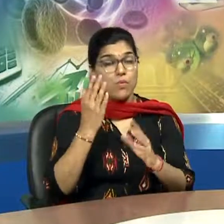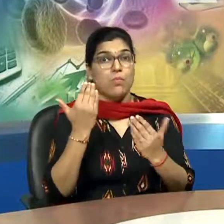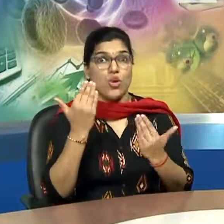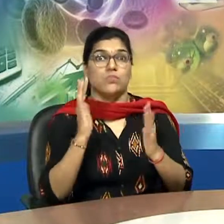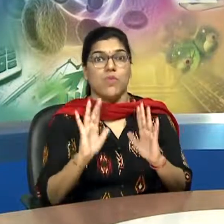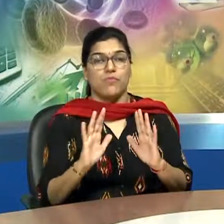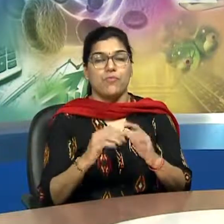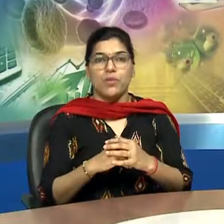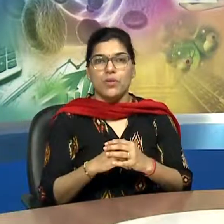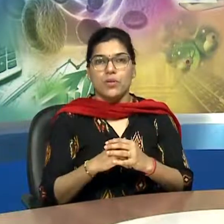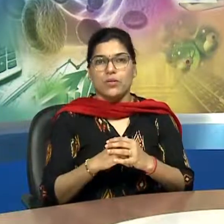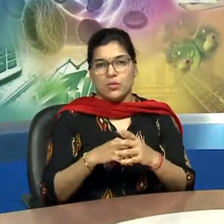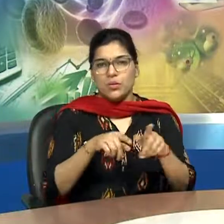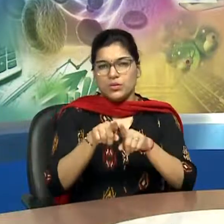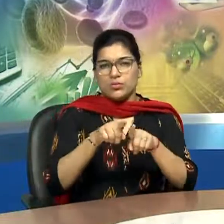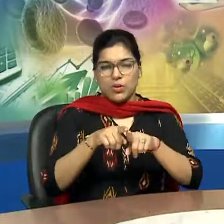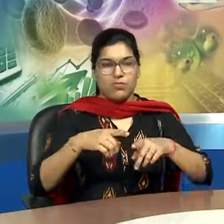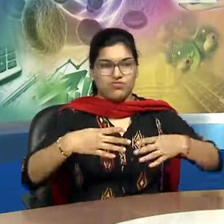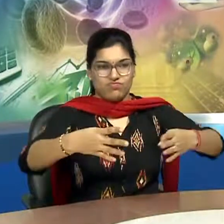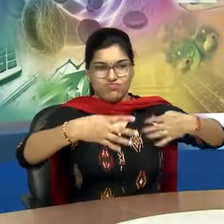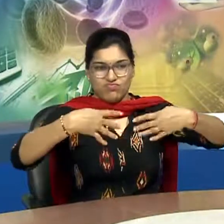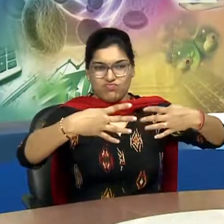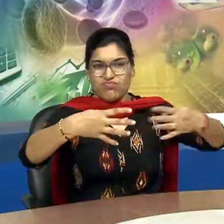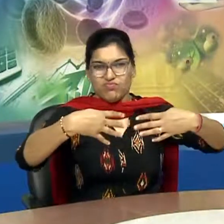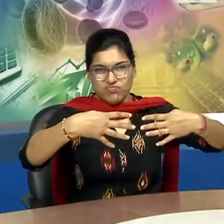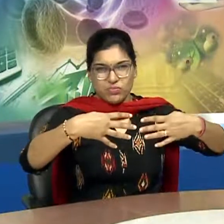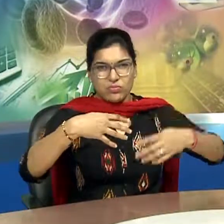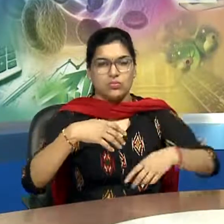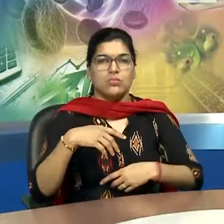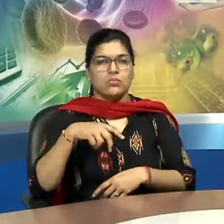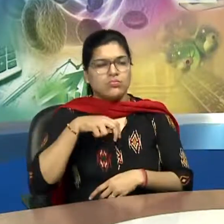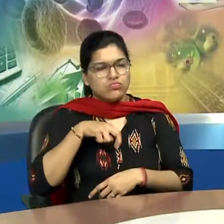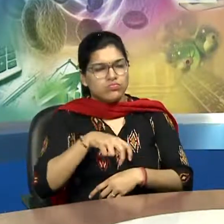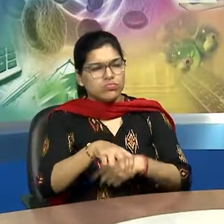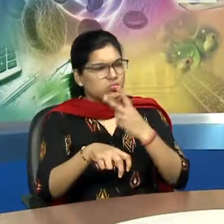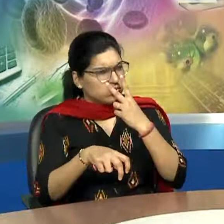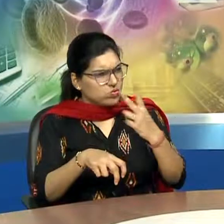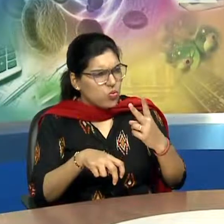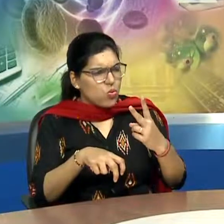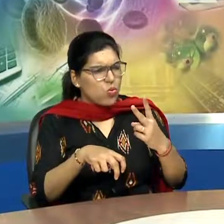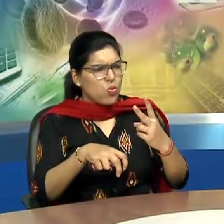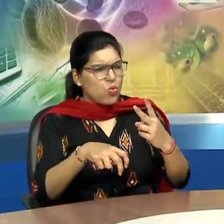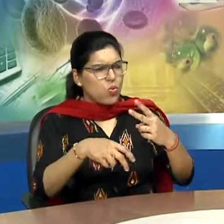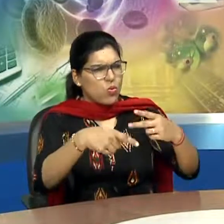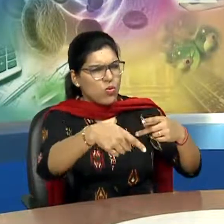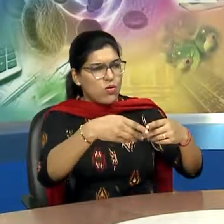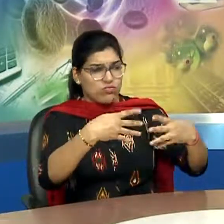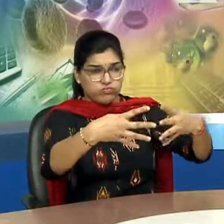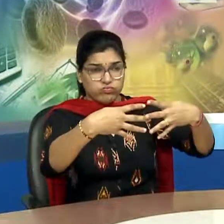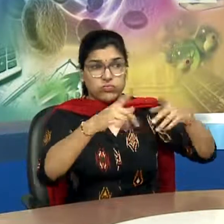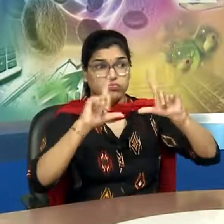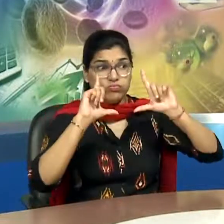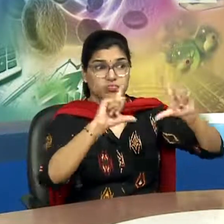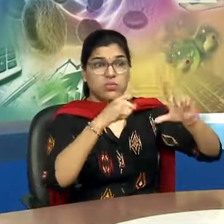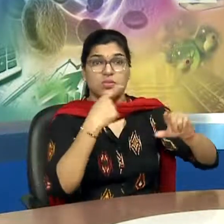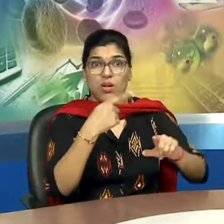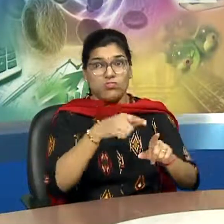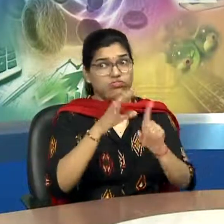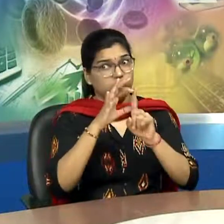And this is not enough. There is little more about it, and these are little more